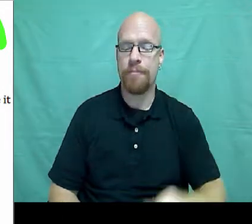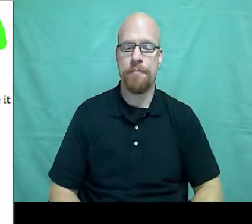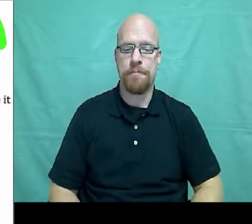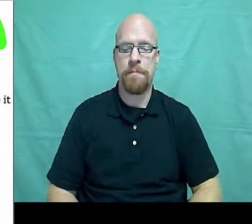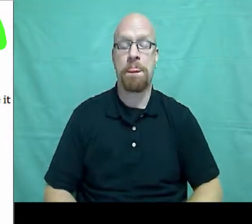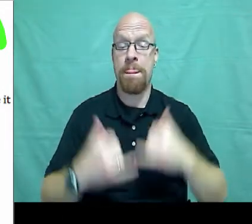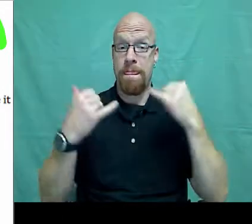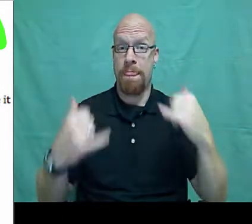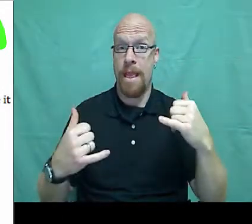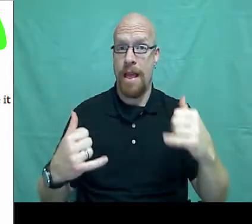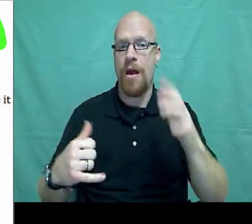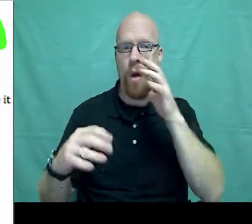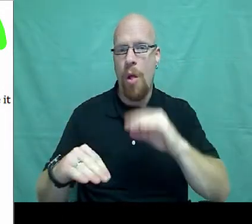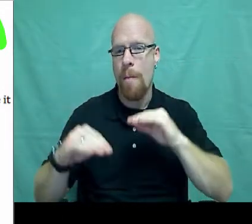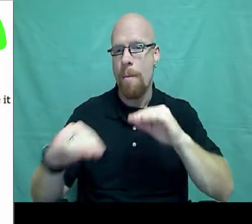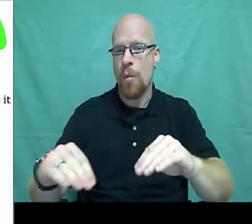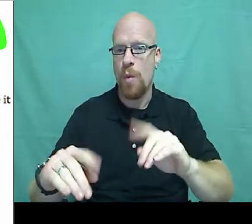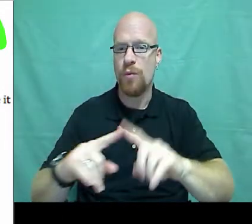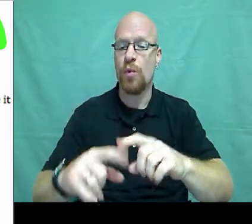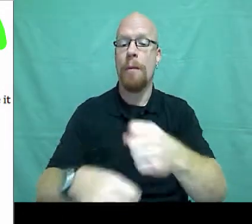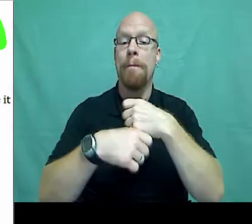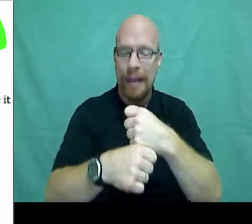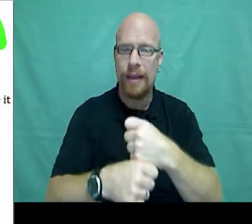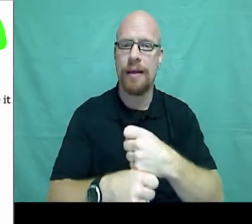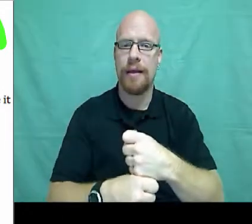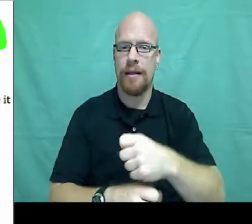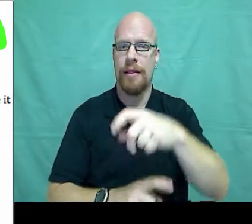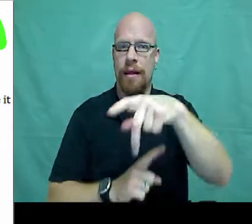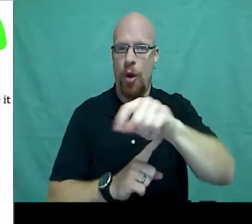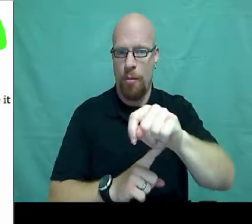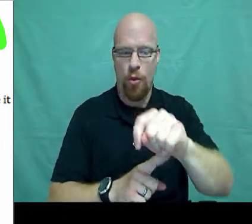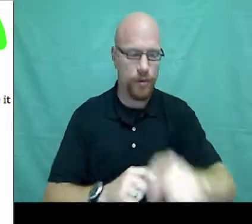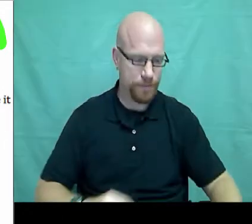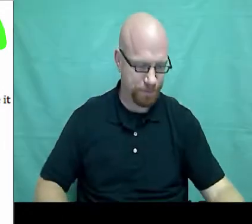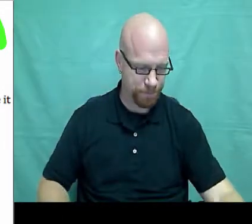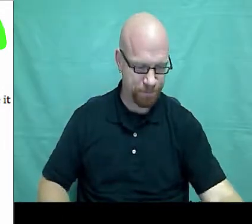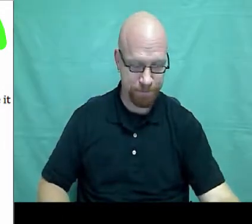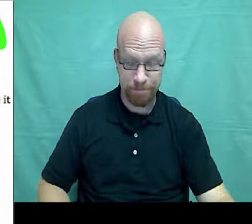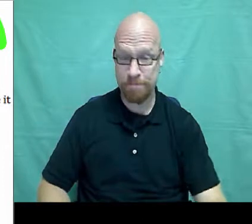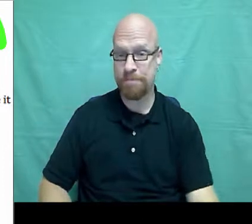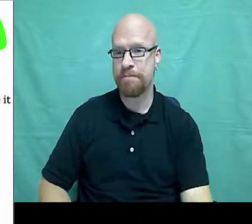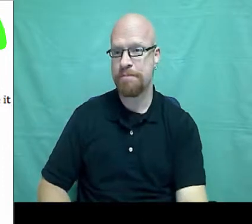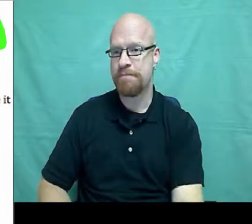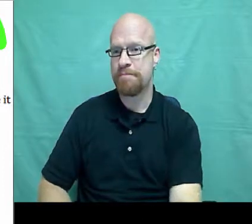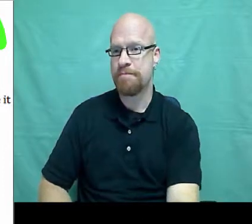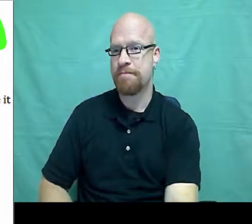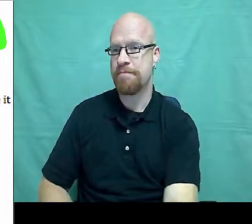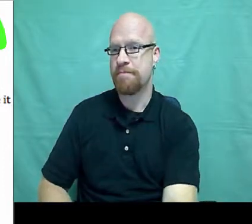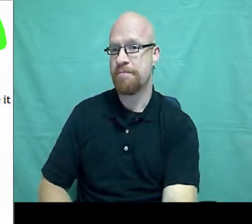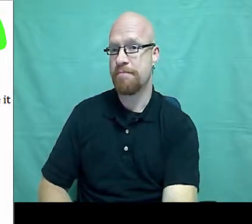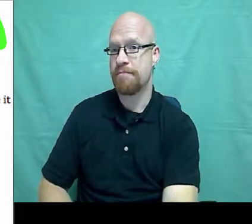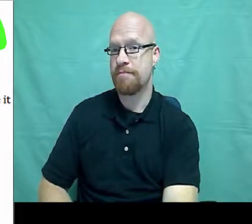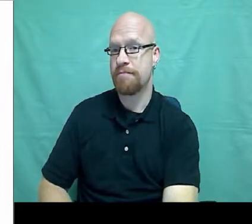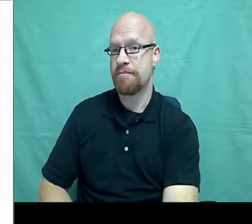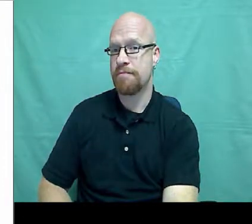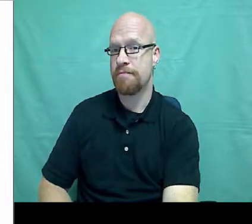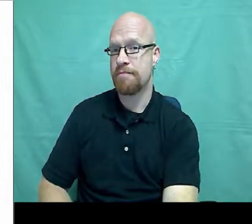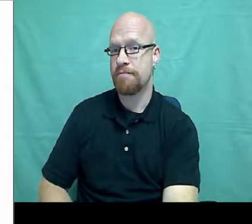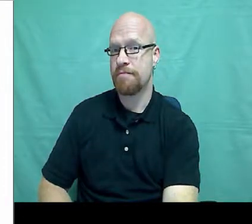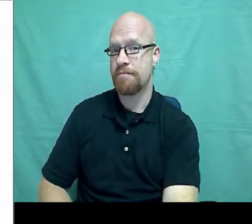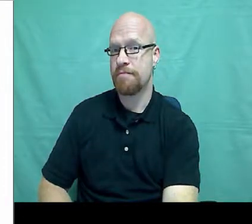feels undone. And now we're going to start discussing how to create your PowerPoint slide presentation.